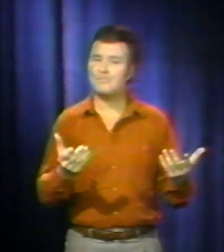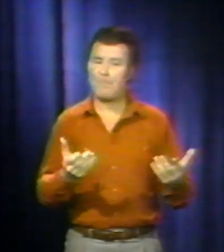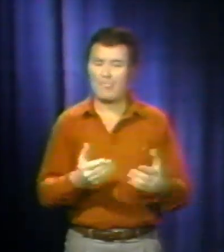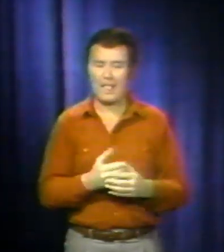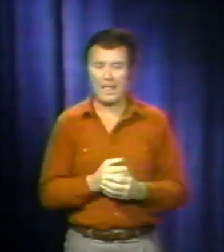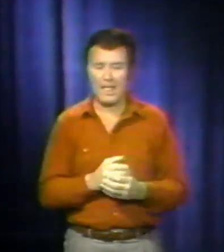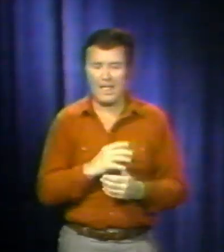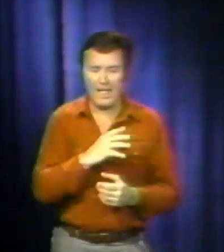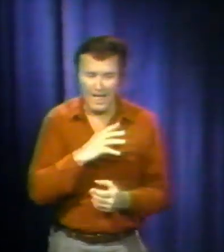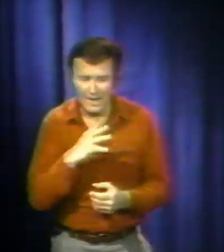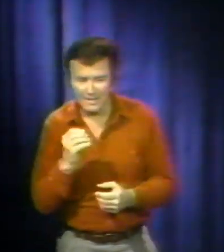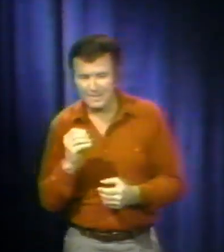that they couldn't understand each other?